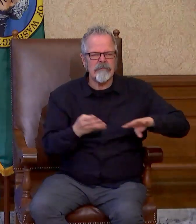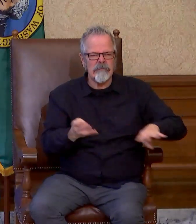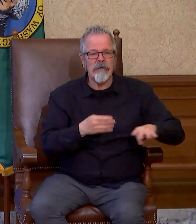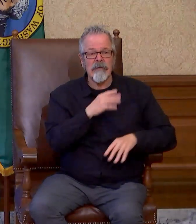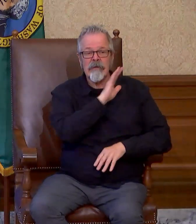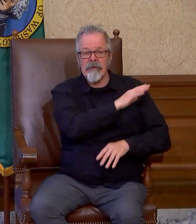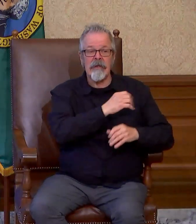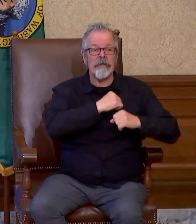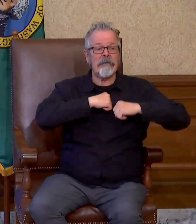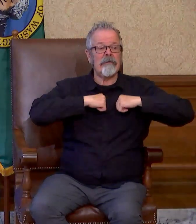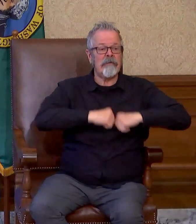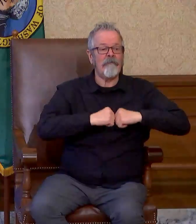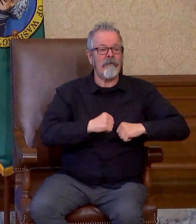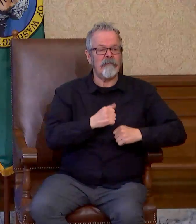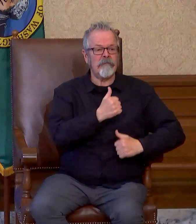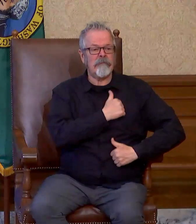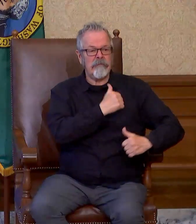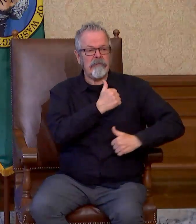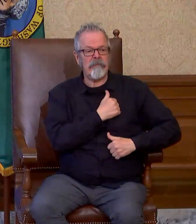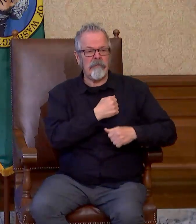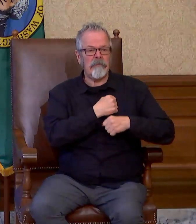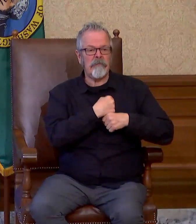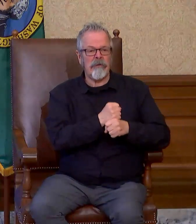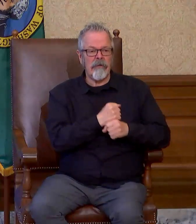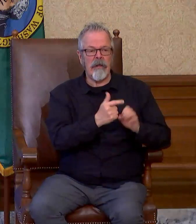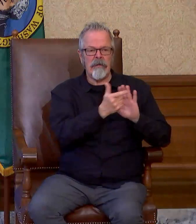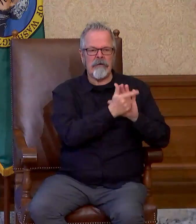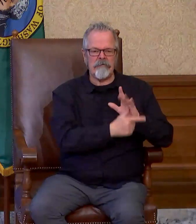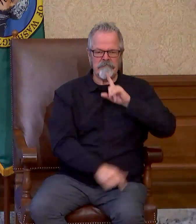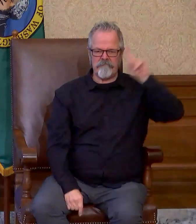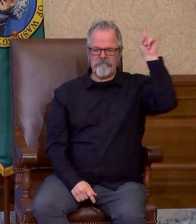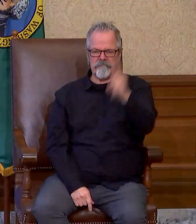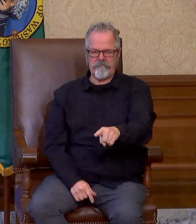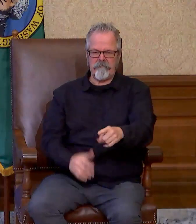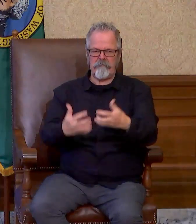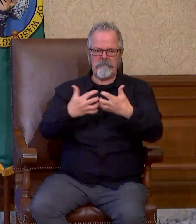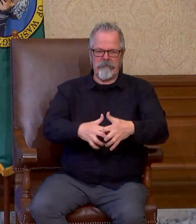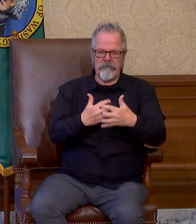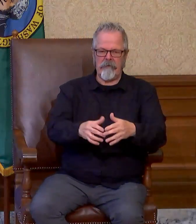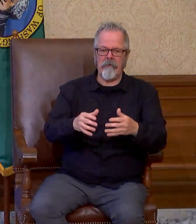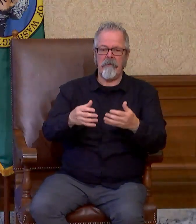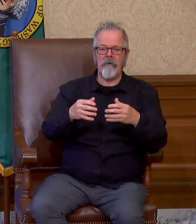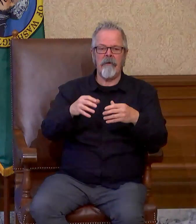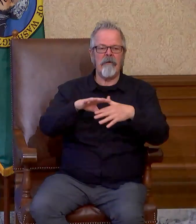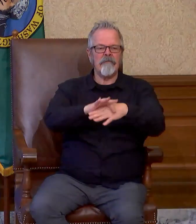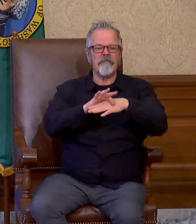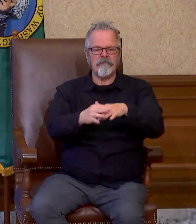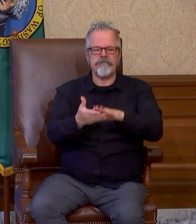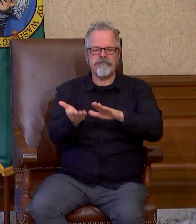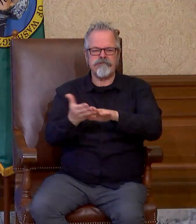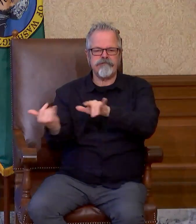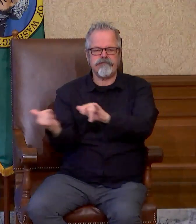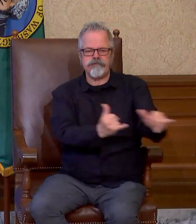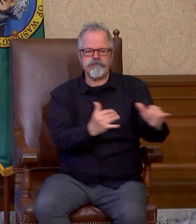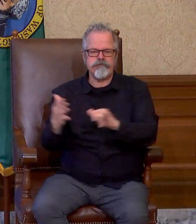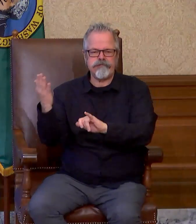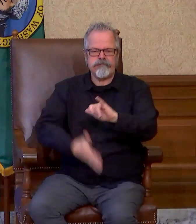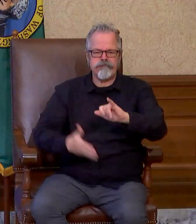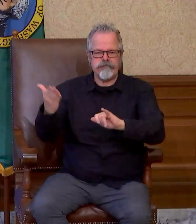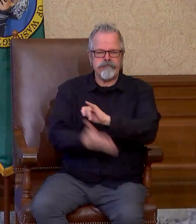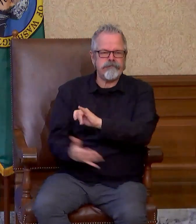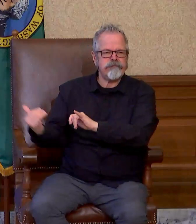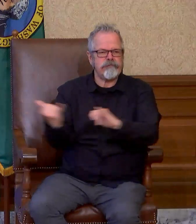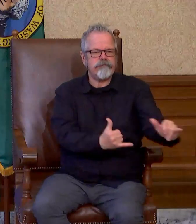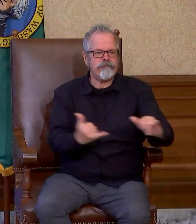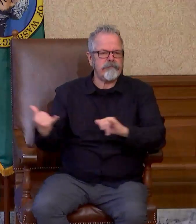closed, where there are so many workers that have tested positive? It's closed right now, but if